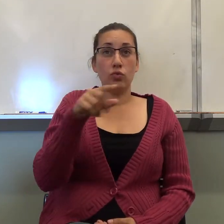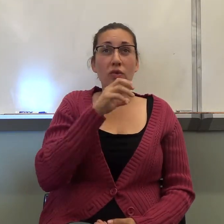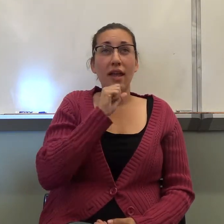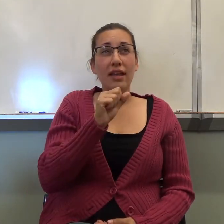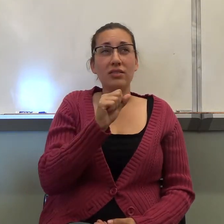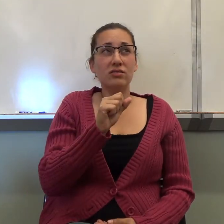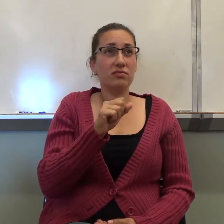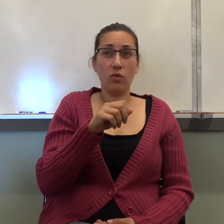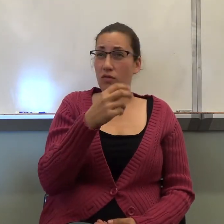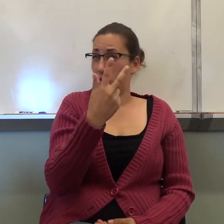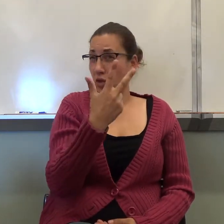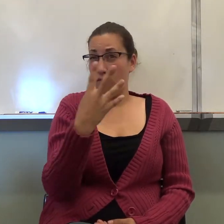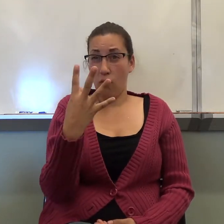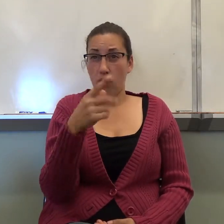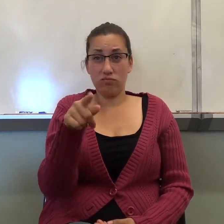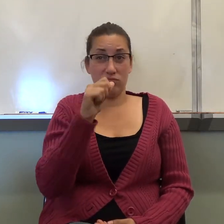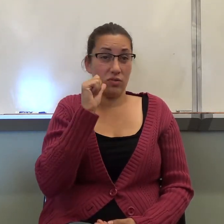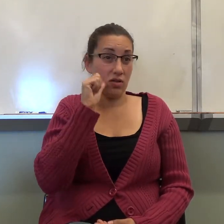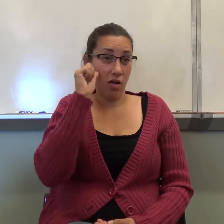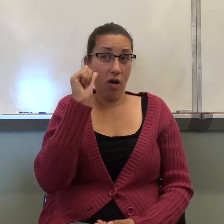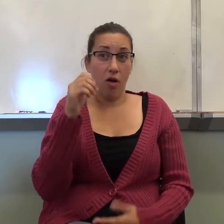Let's see if we have something. Oh, here's a nice one.